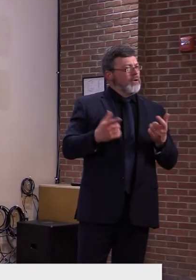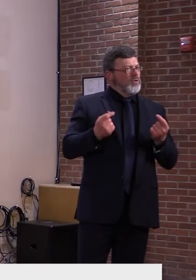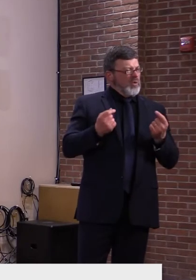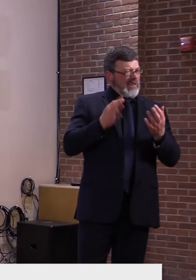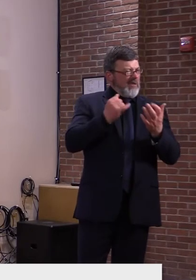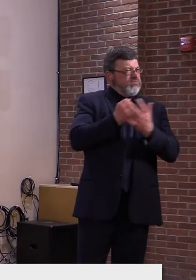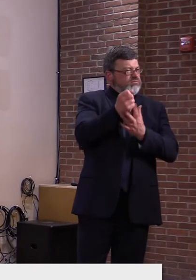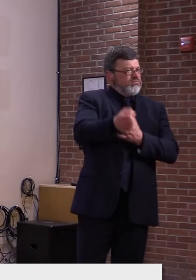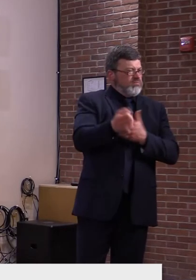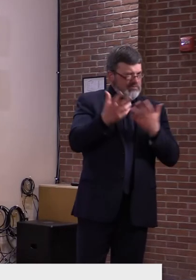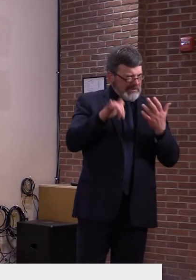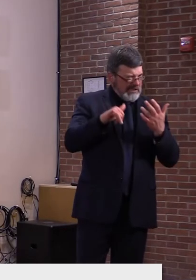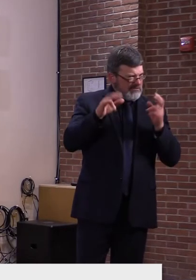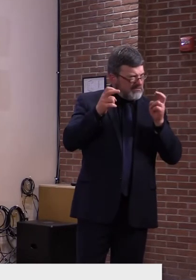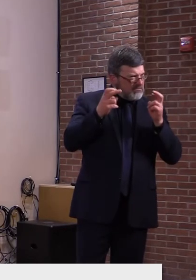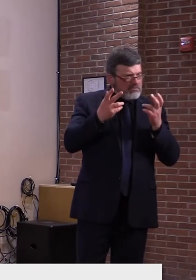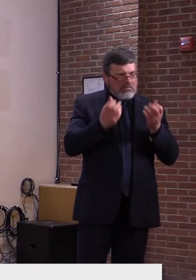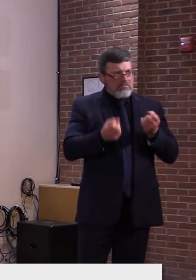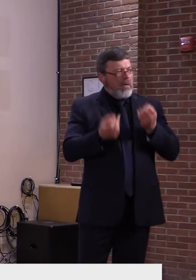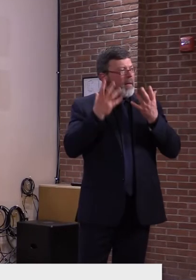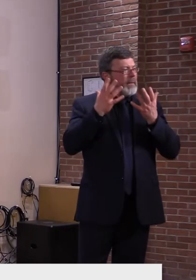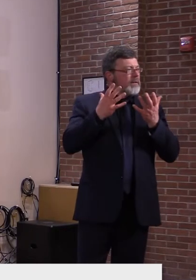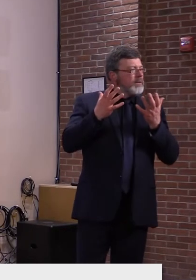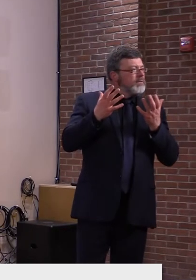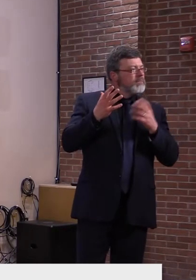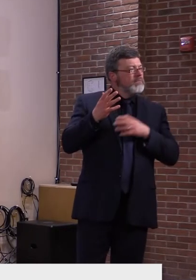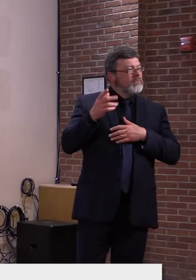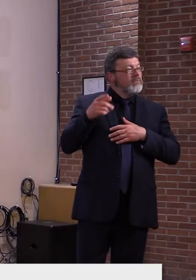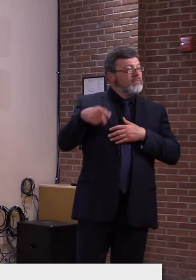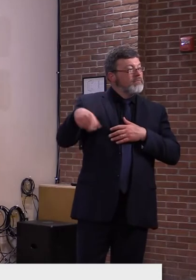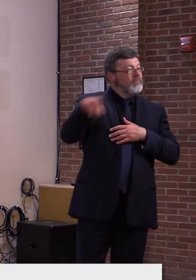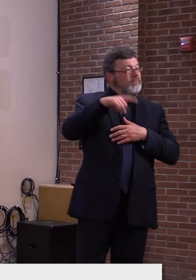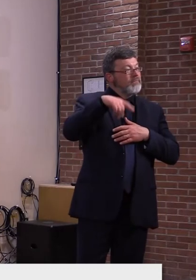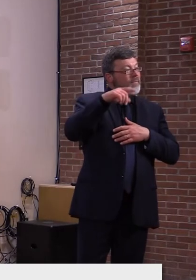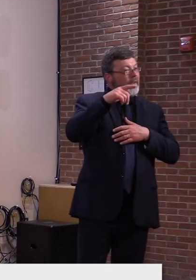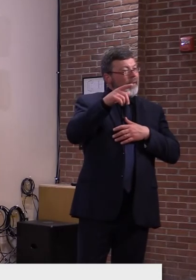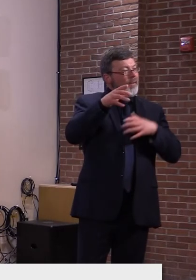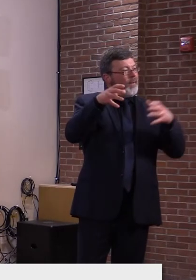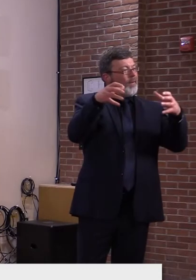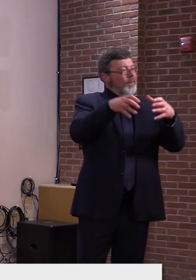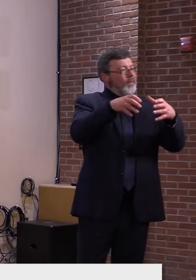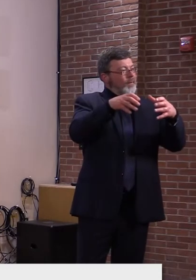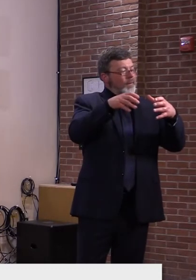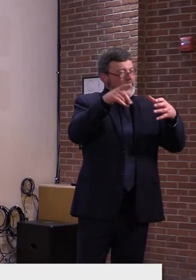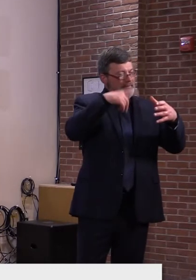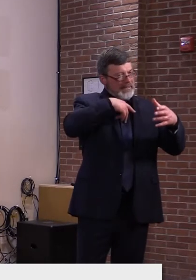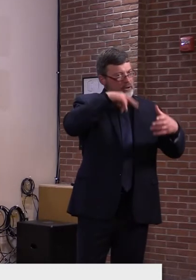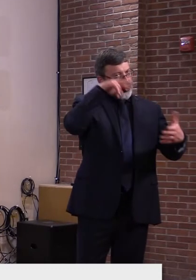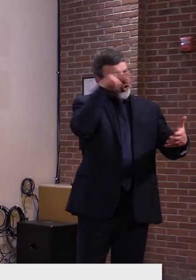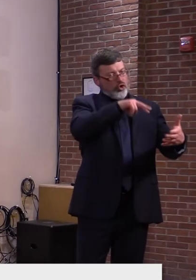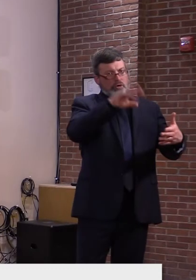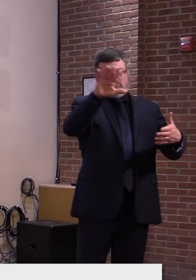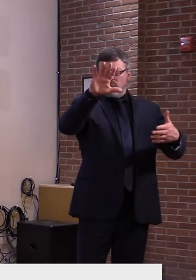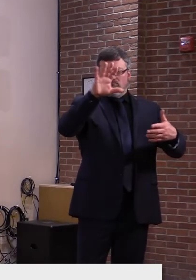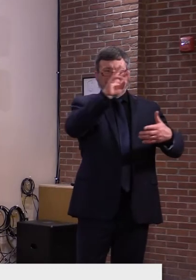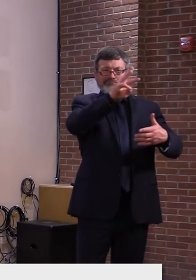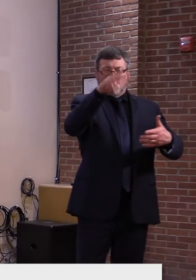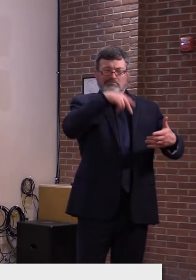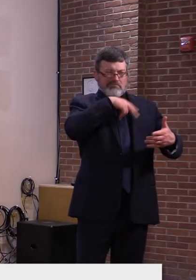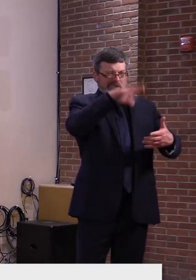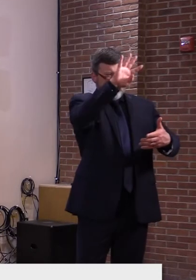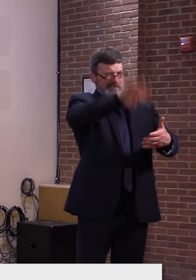just the relative population size. Even when you go to your chart, calculating the case rate and